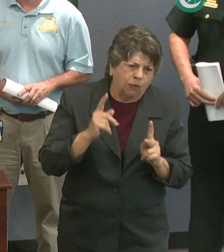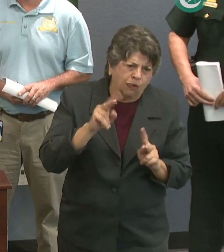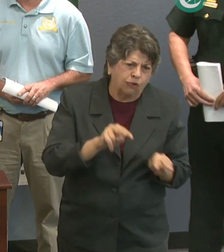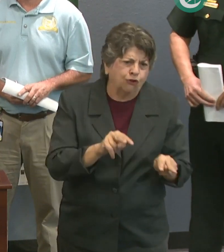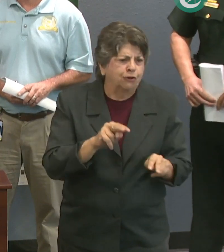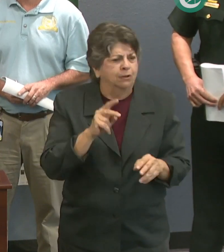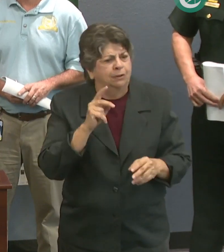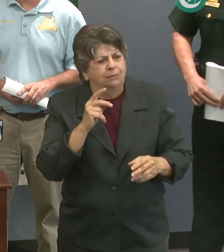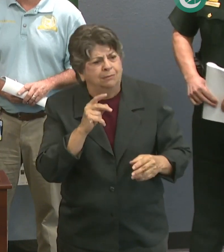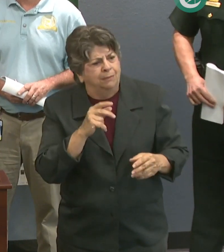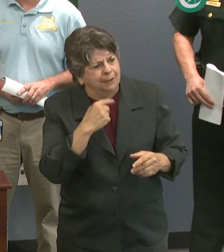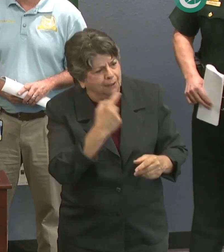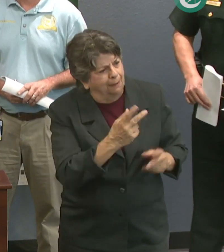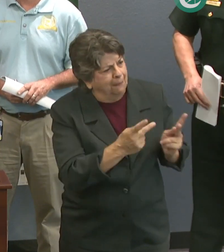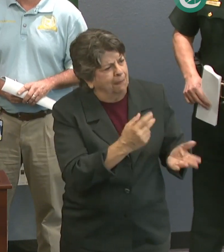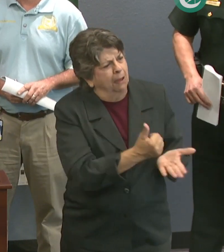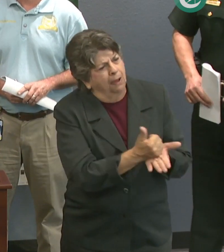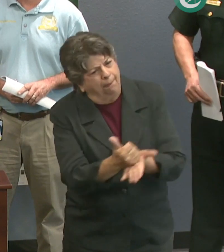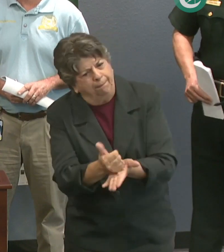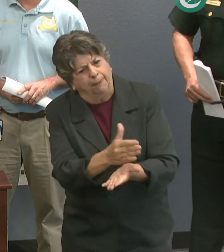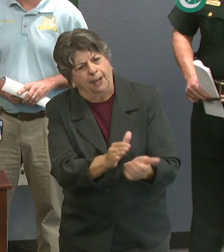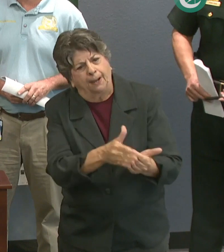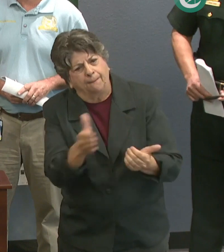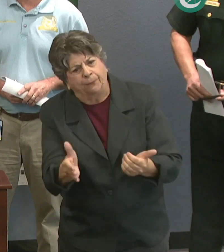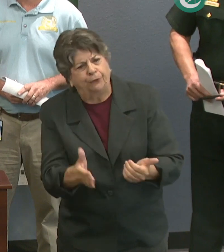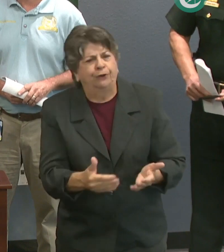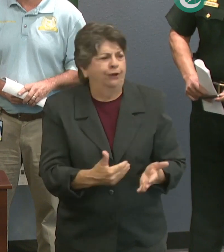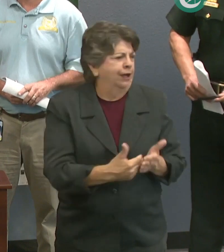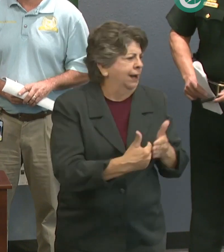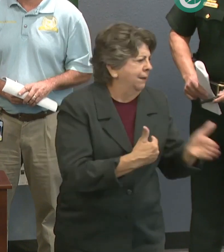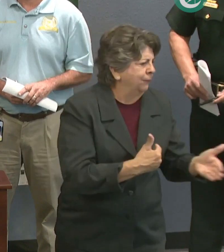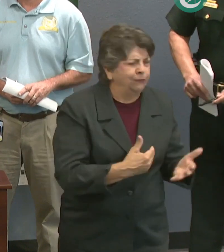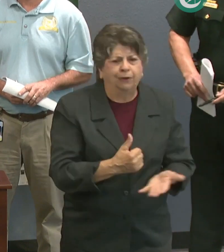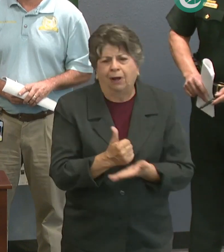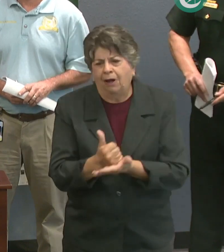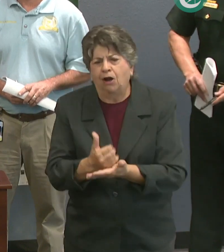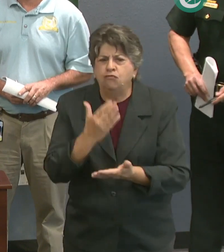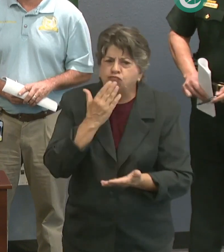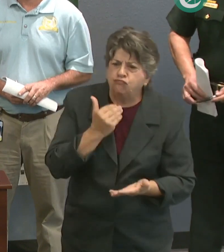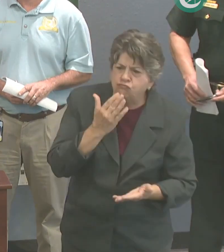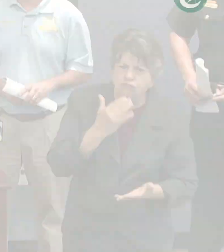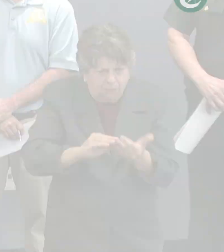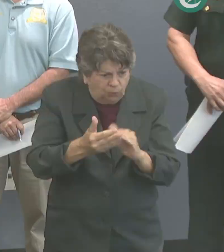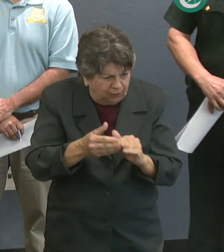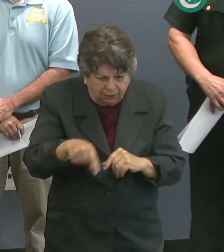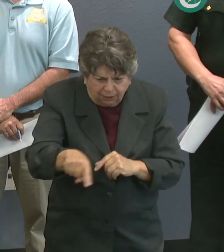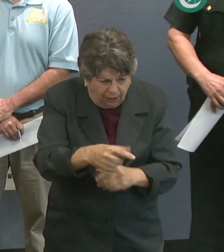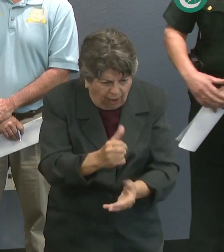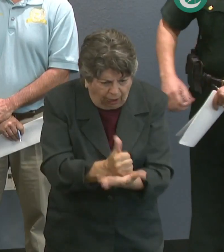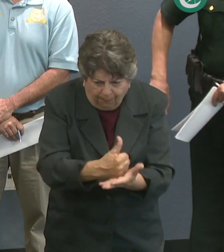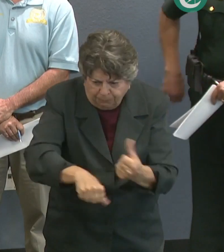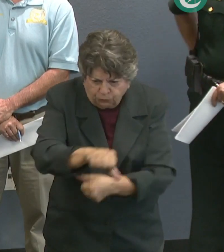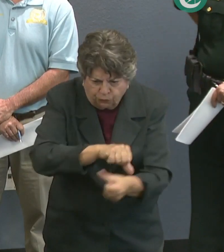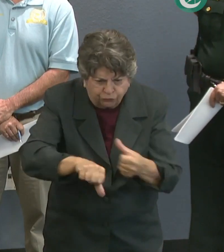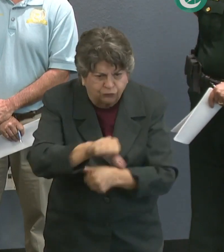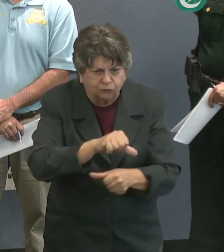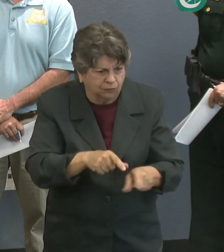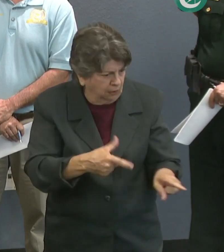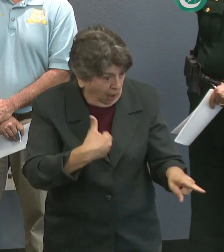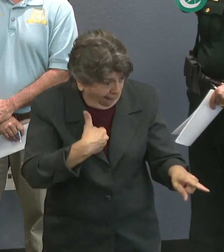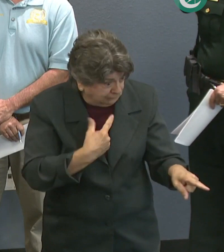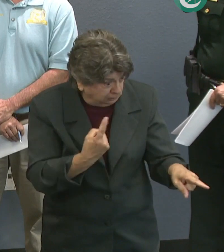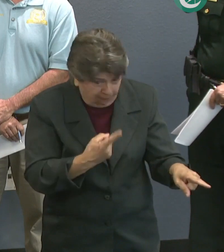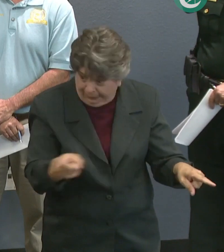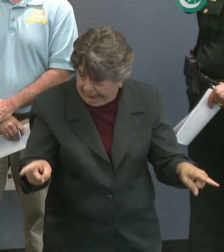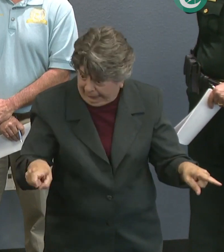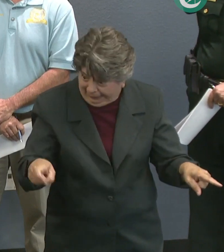those networks, reach out to your neighbors. If you're running to the store and you can help somebody else, let's do that. And if you have a need, let us know,